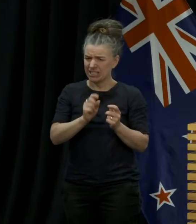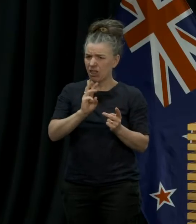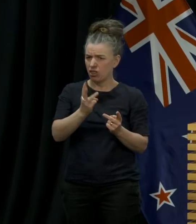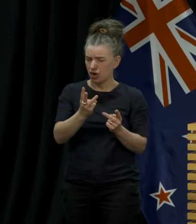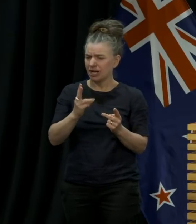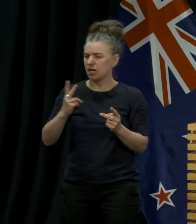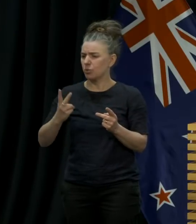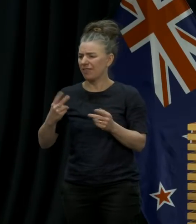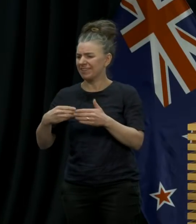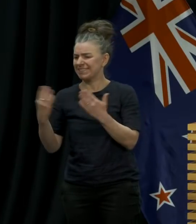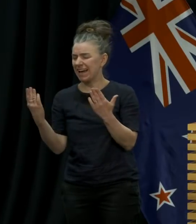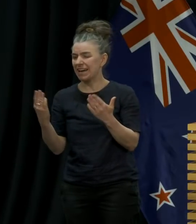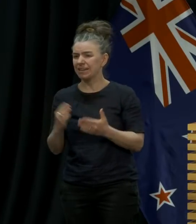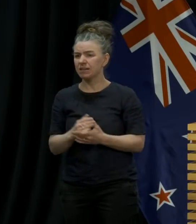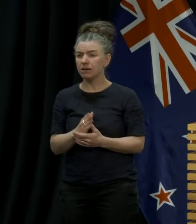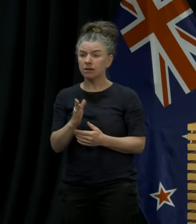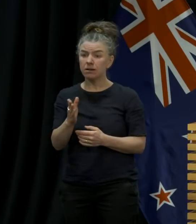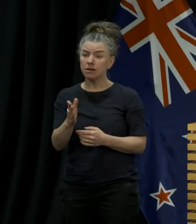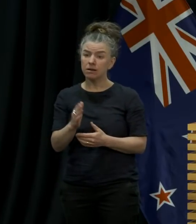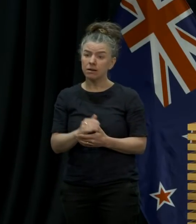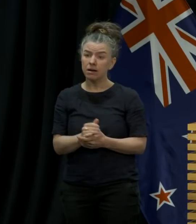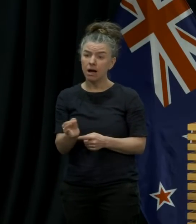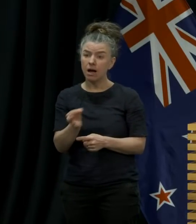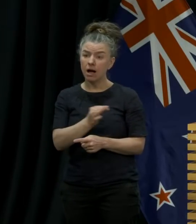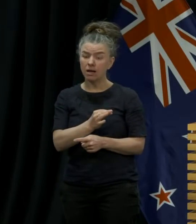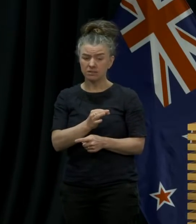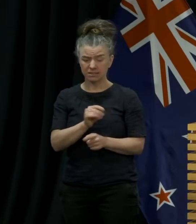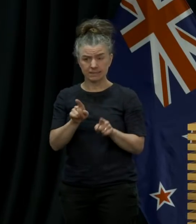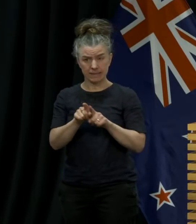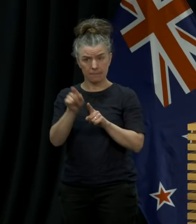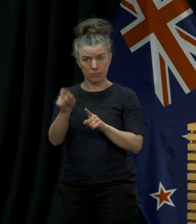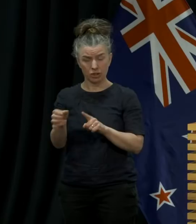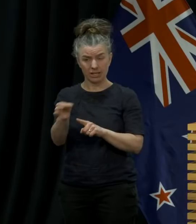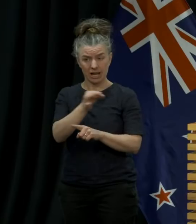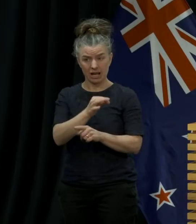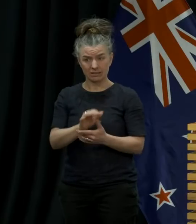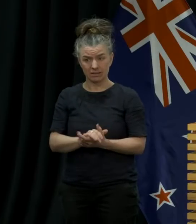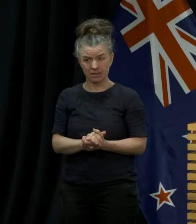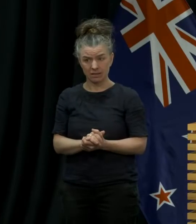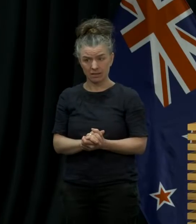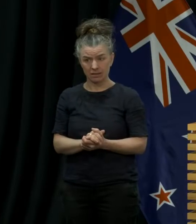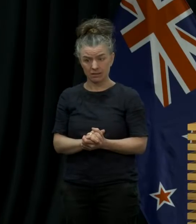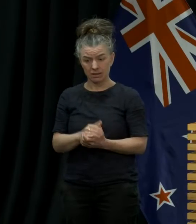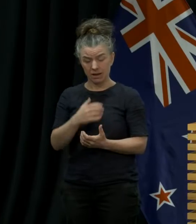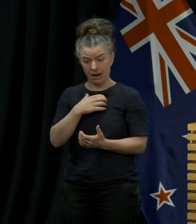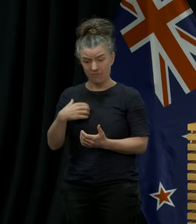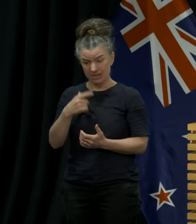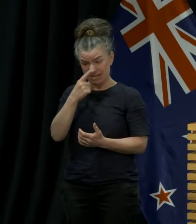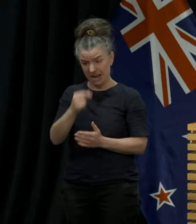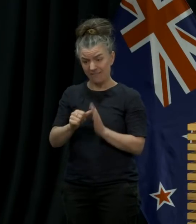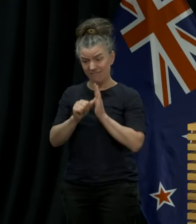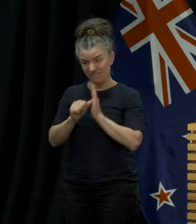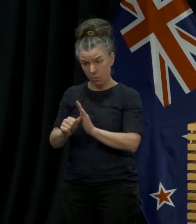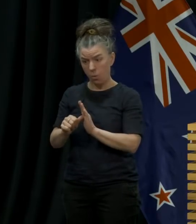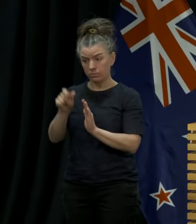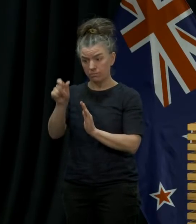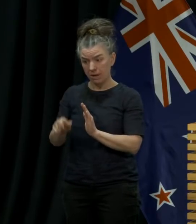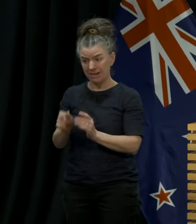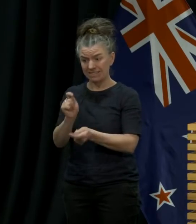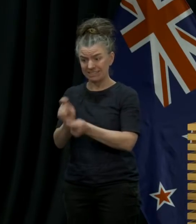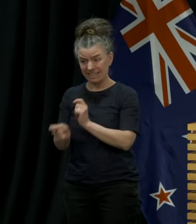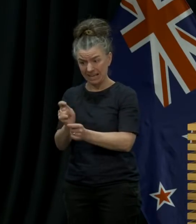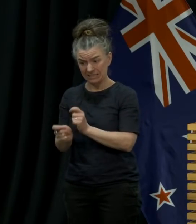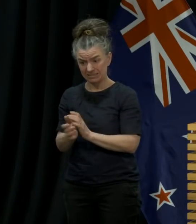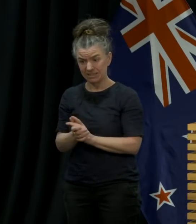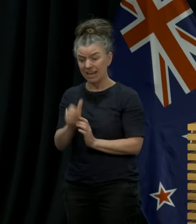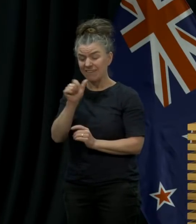Jane, go back, go ahead. that. Does the government not have the legal authority to require or force someone to have a test, and what